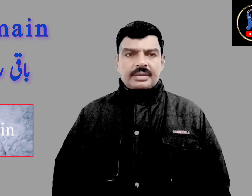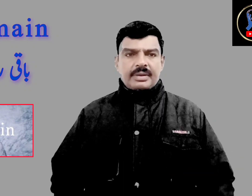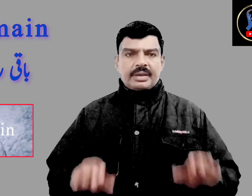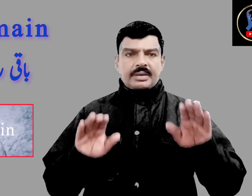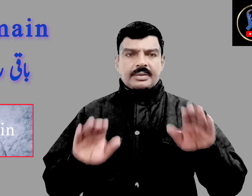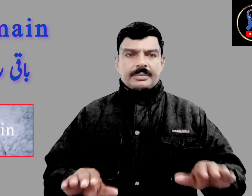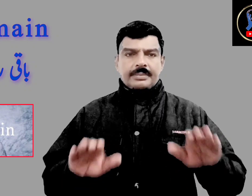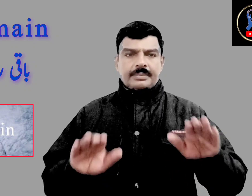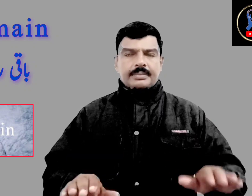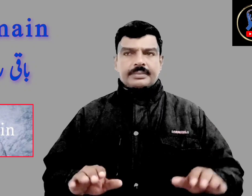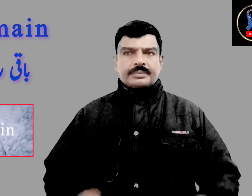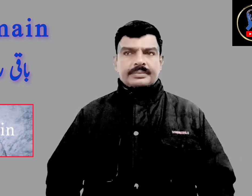remain,